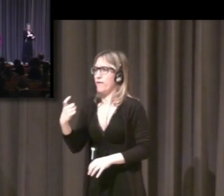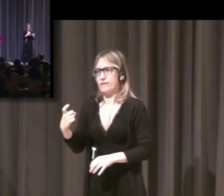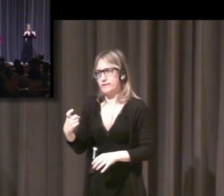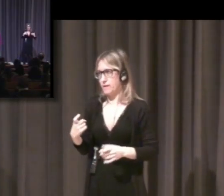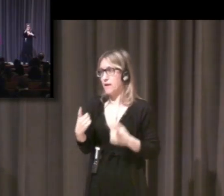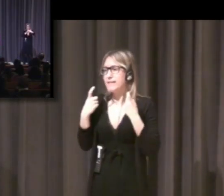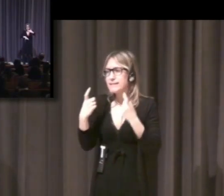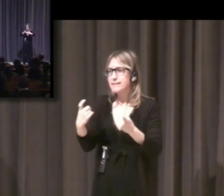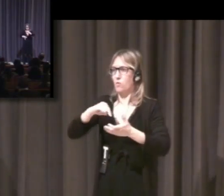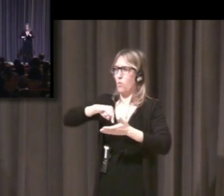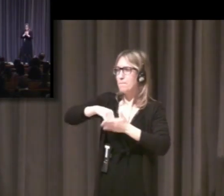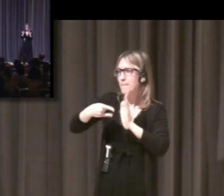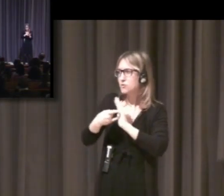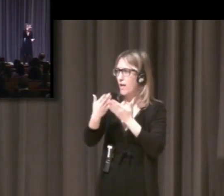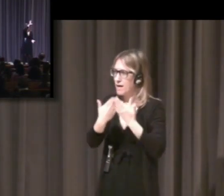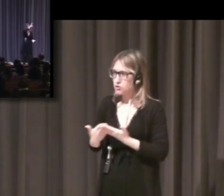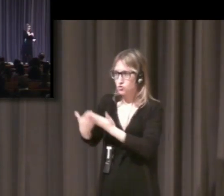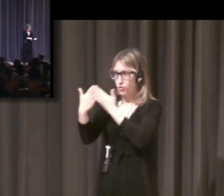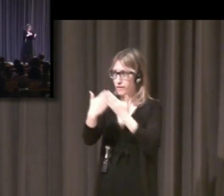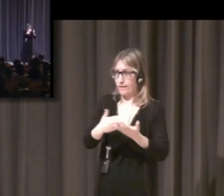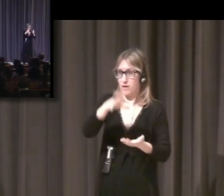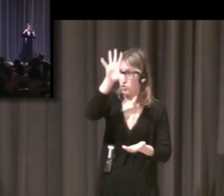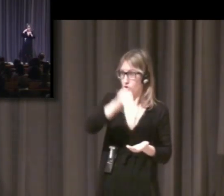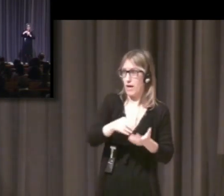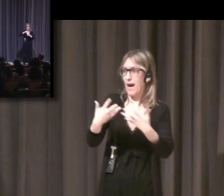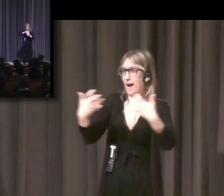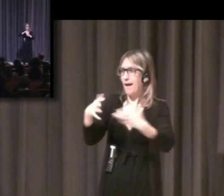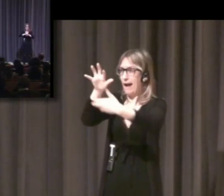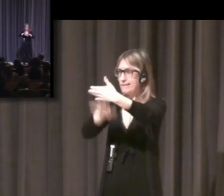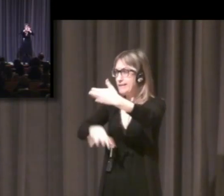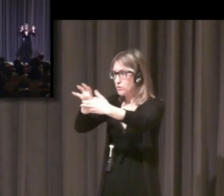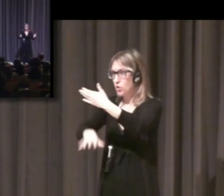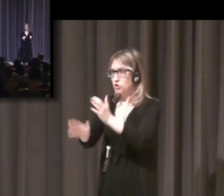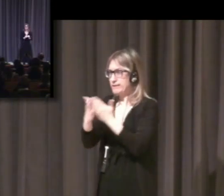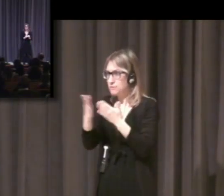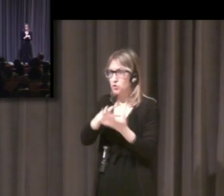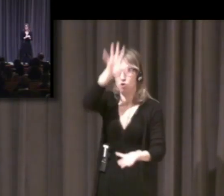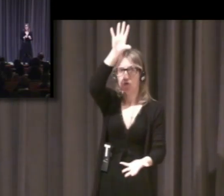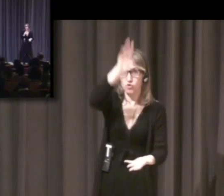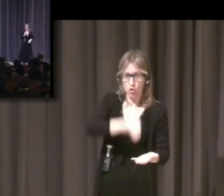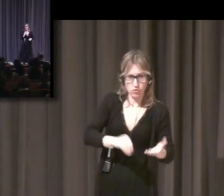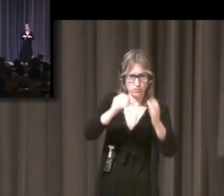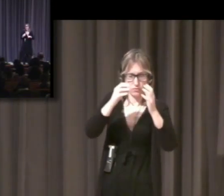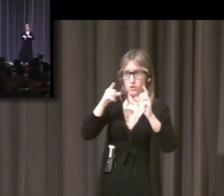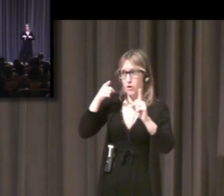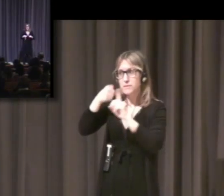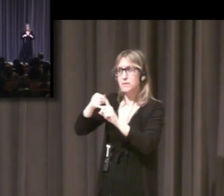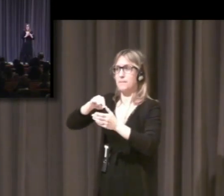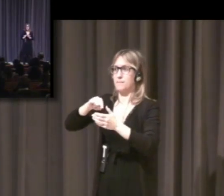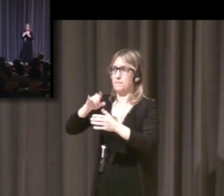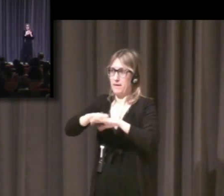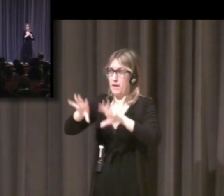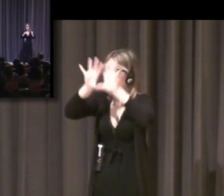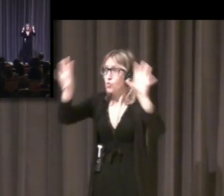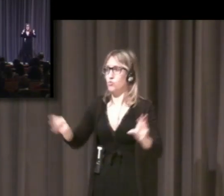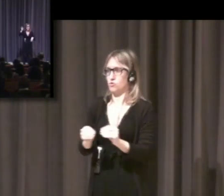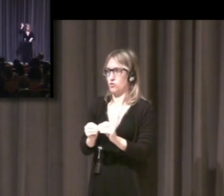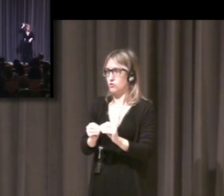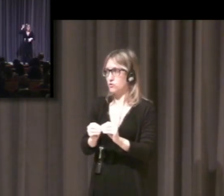Why? A lot of the literature on cochlear implants is supported